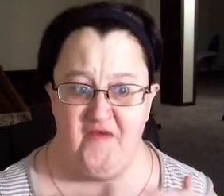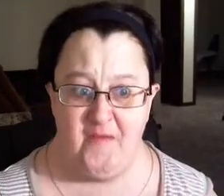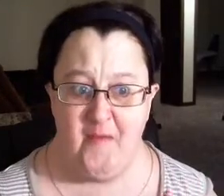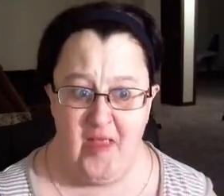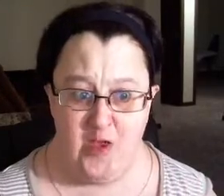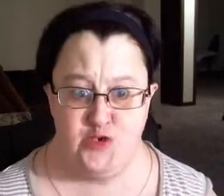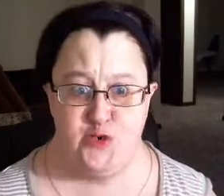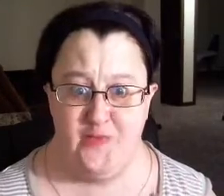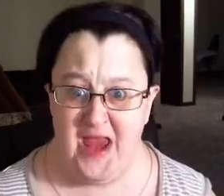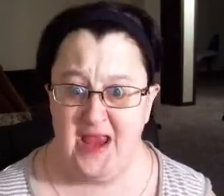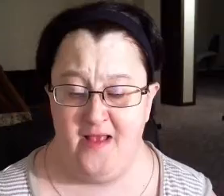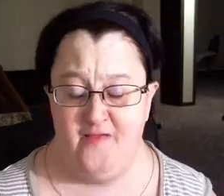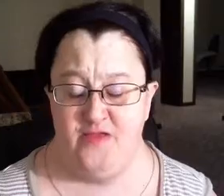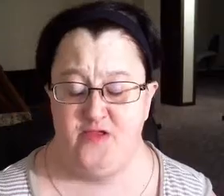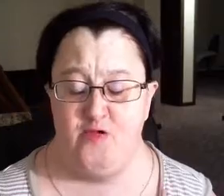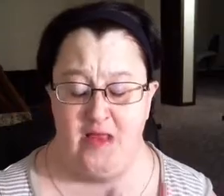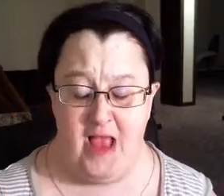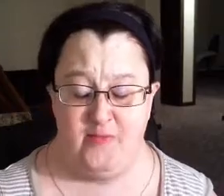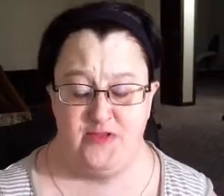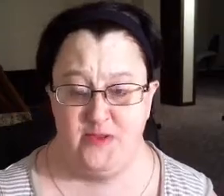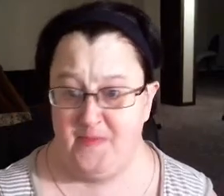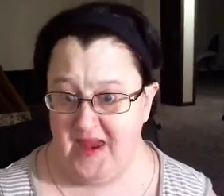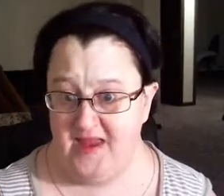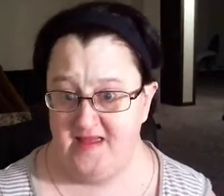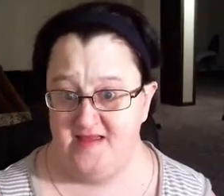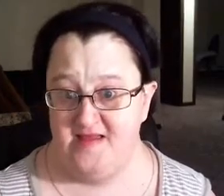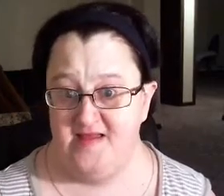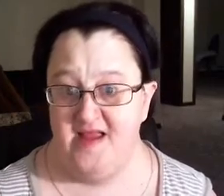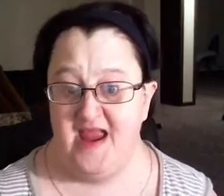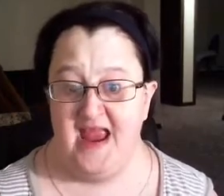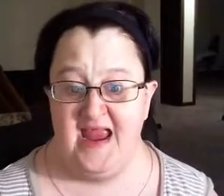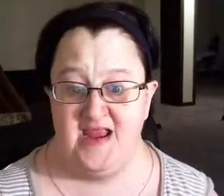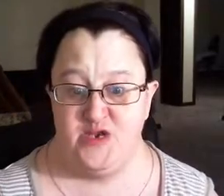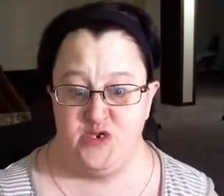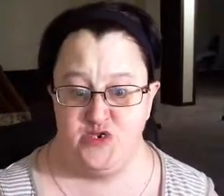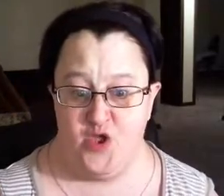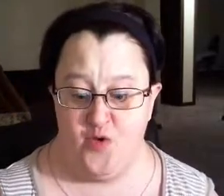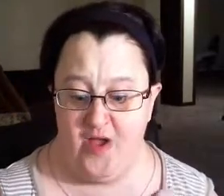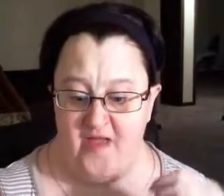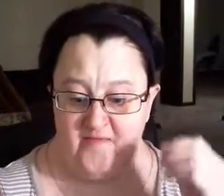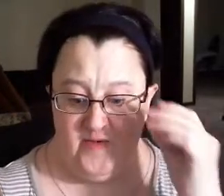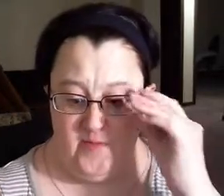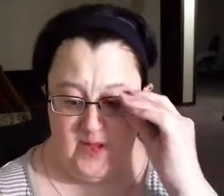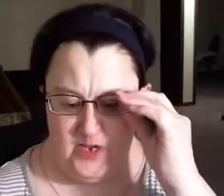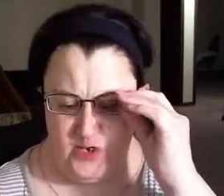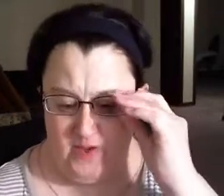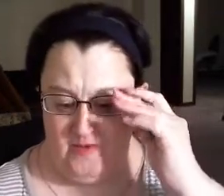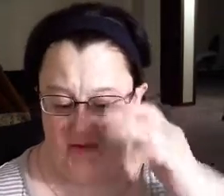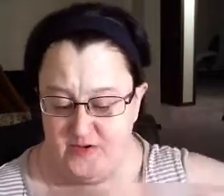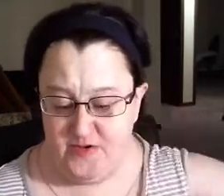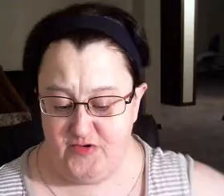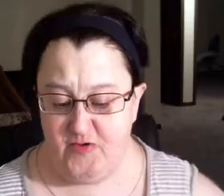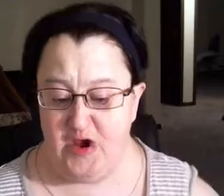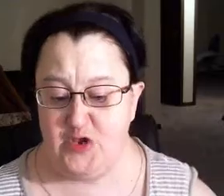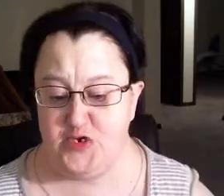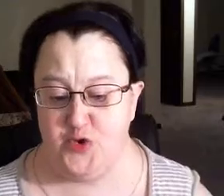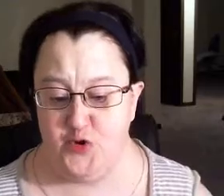fibromyalgia pain levels are liable to be and so i've been wanting i've been trying to